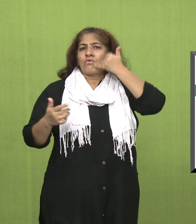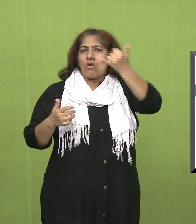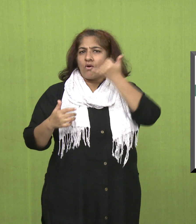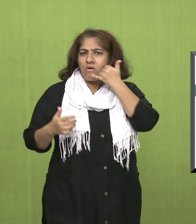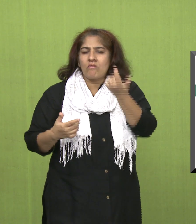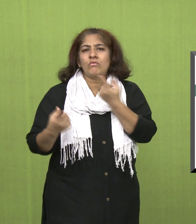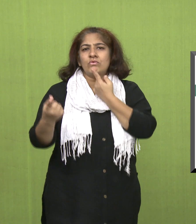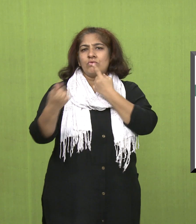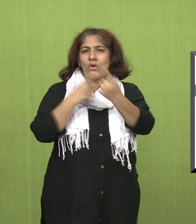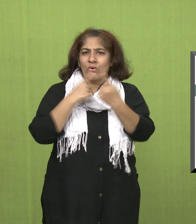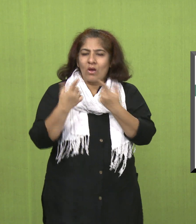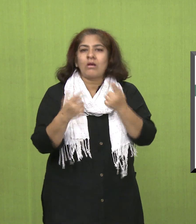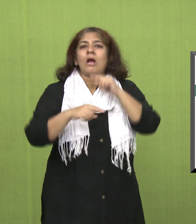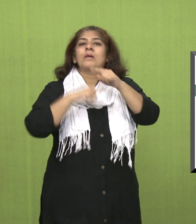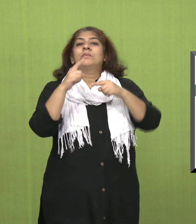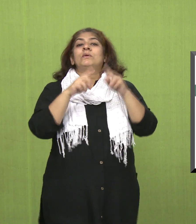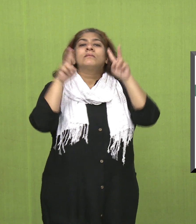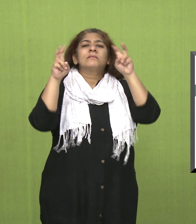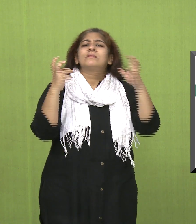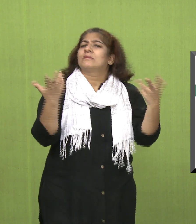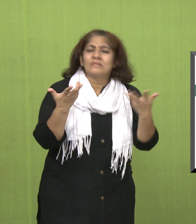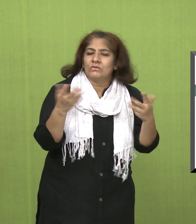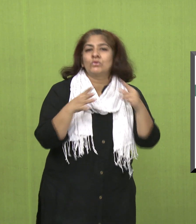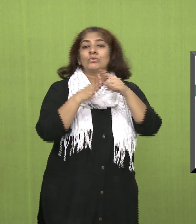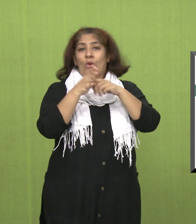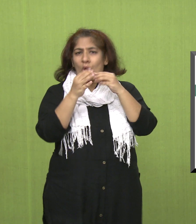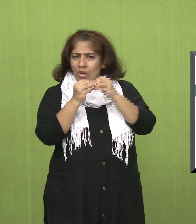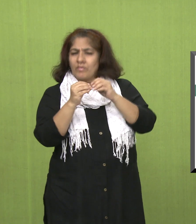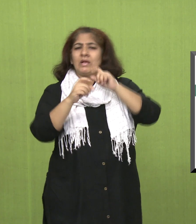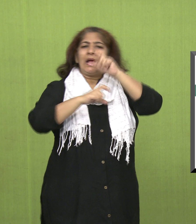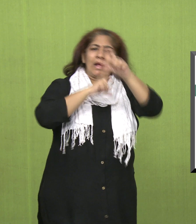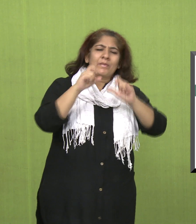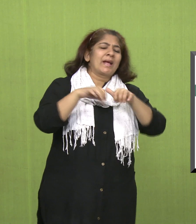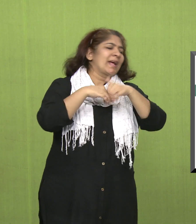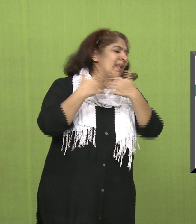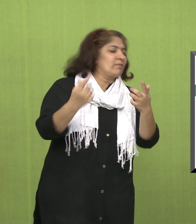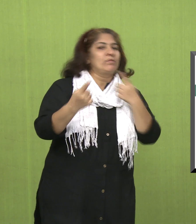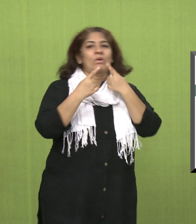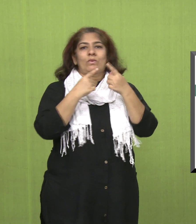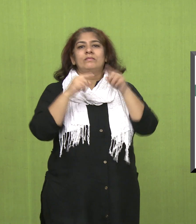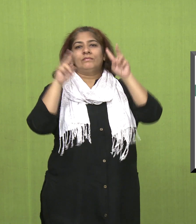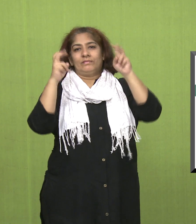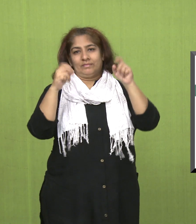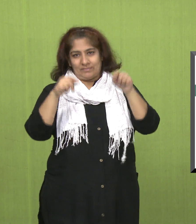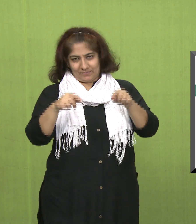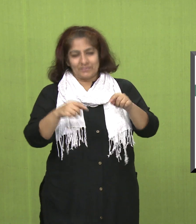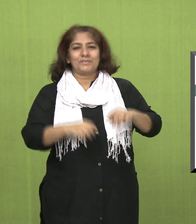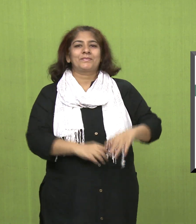callings, different emails, different kind of jobs, and we get them work in different departments, we exchange their